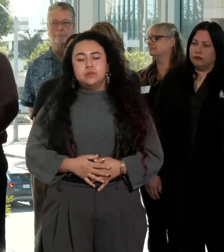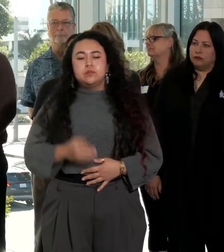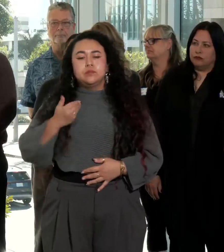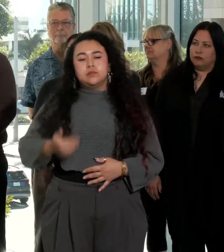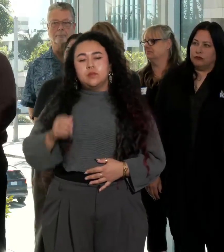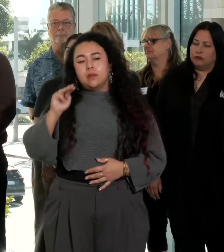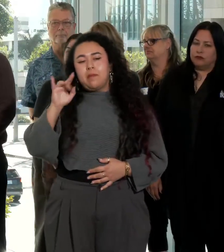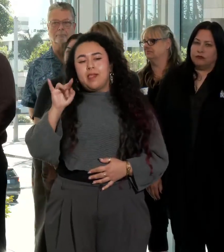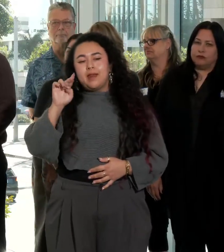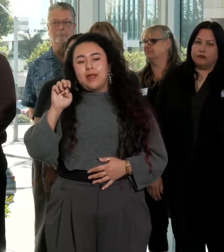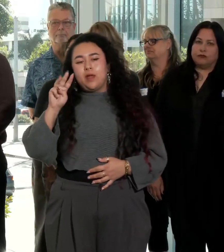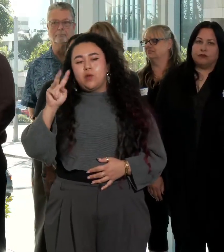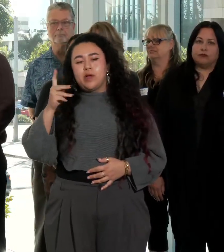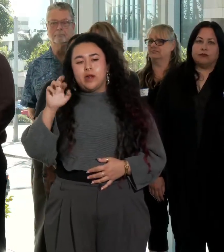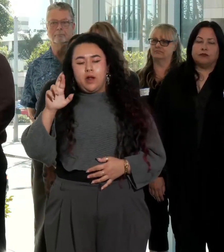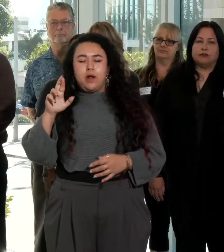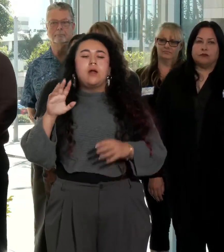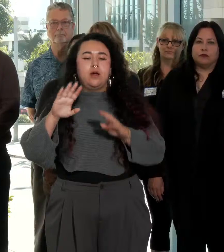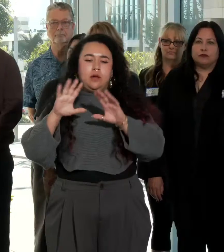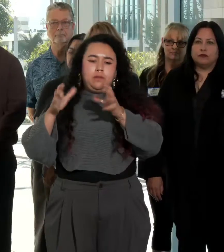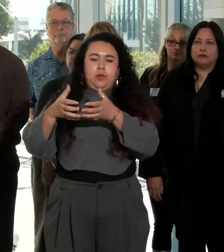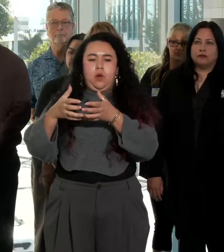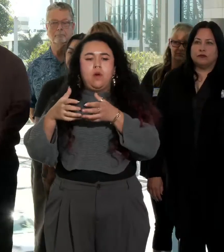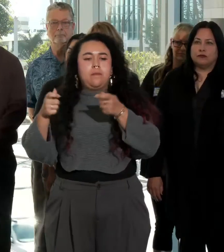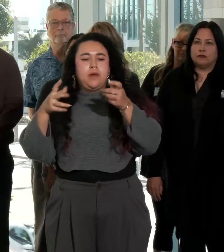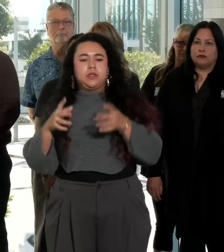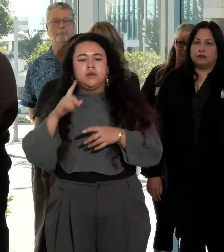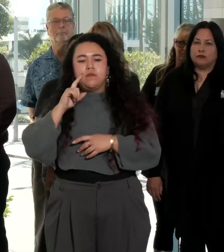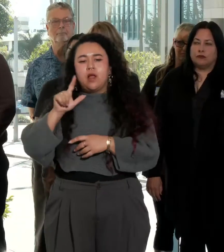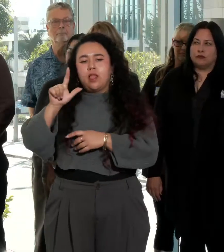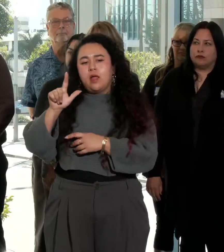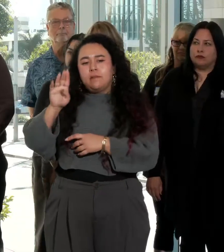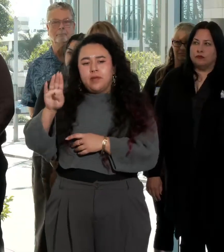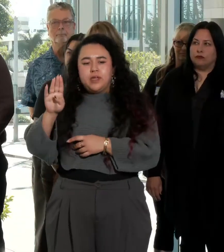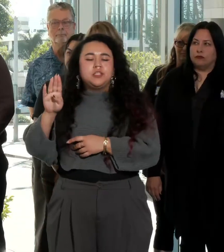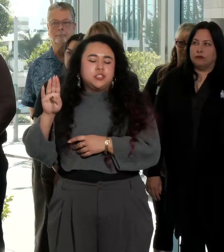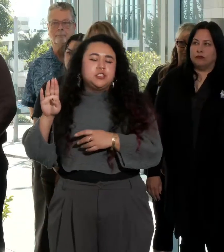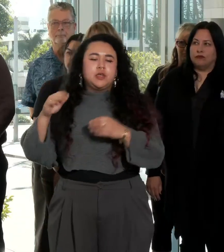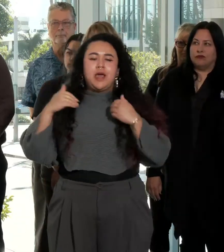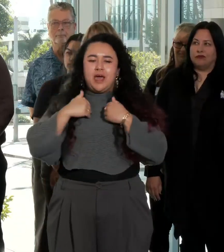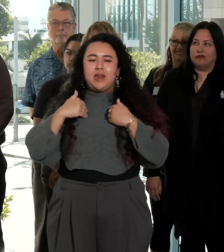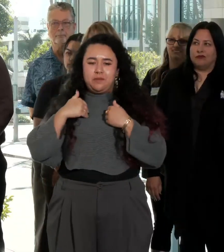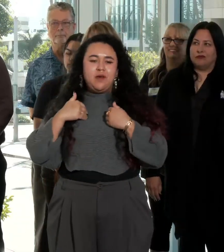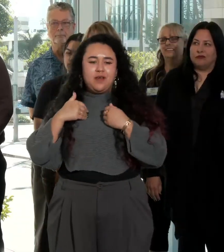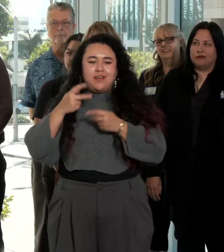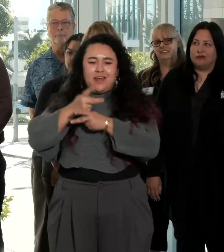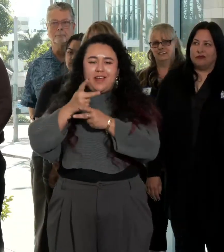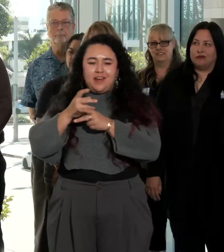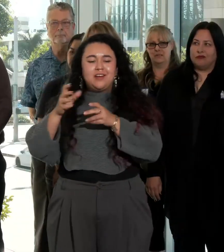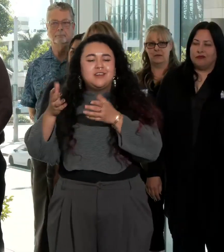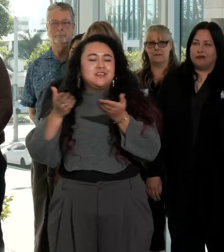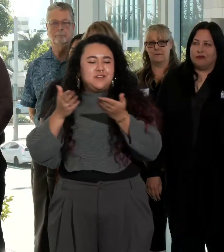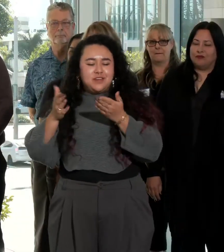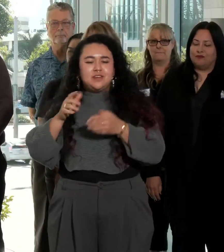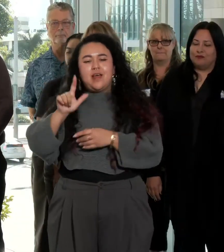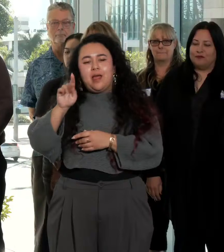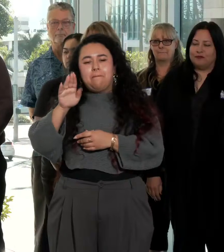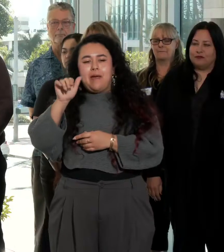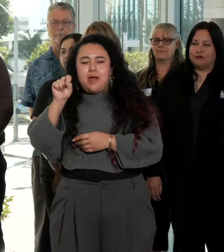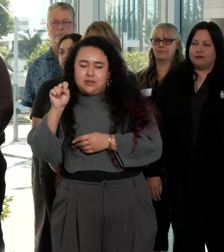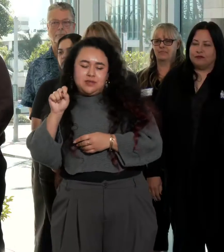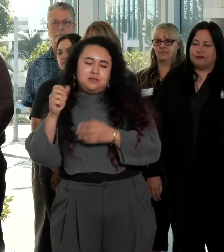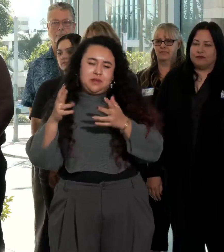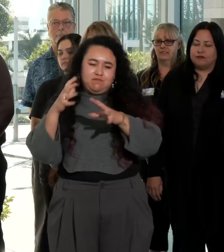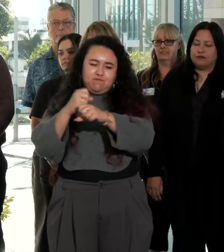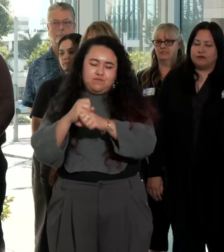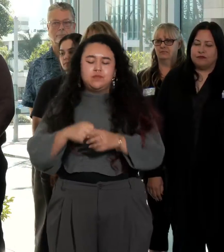I'm Melanie Wagner, Bureau Manager of Long Beach Animal Care Services, or LBACS, as you might hear us call it if you're on campus.